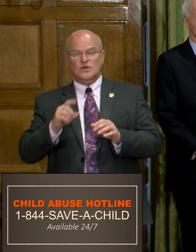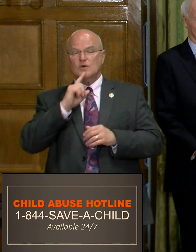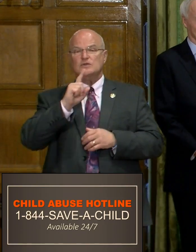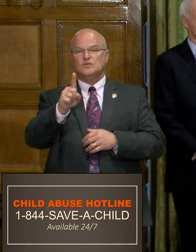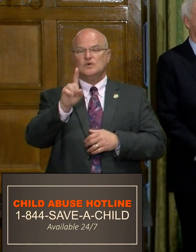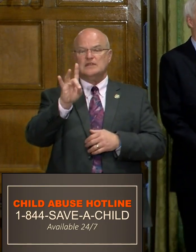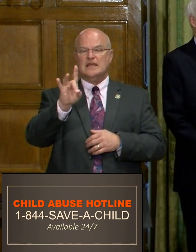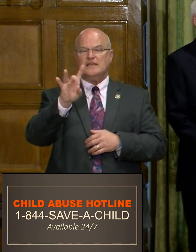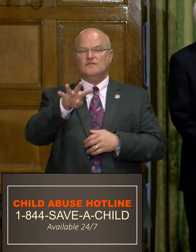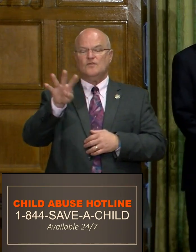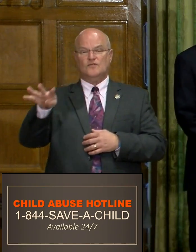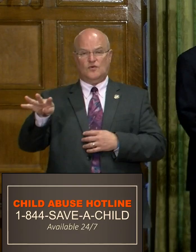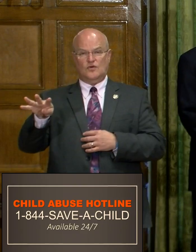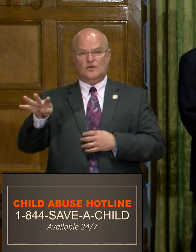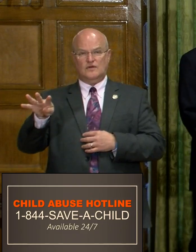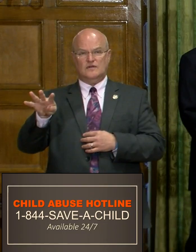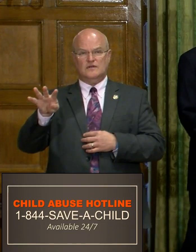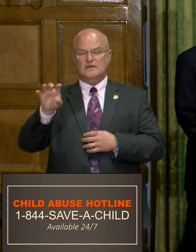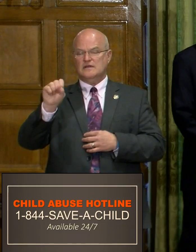it's